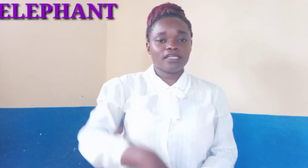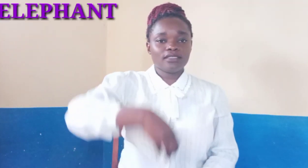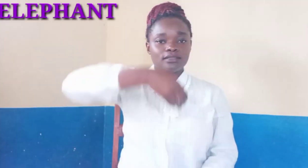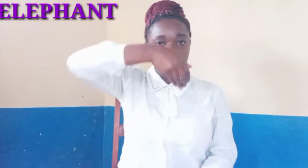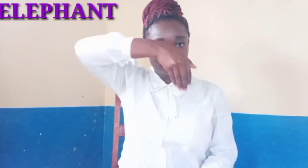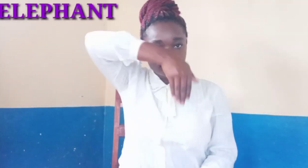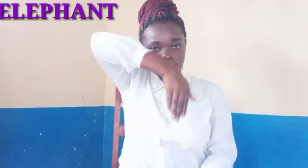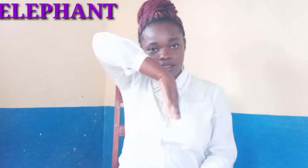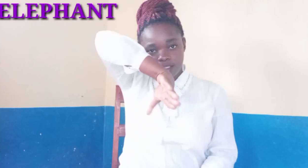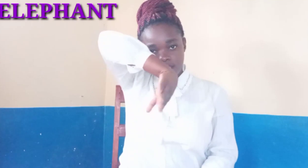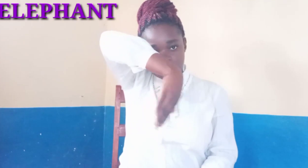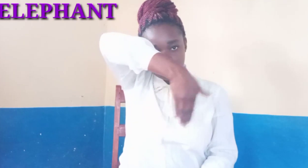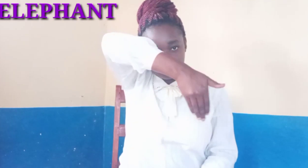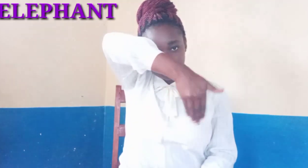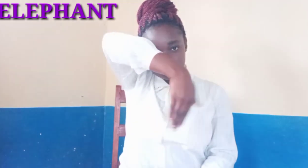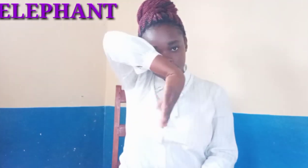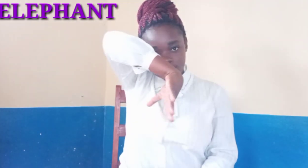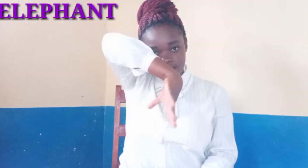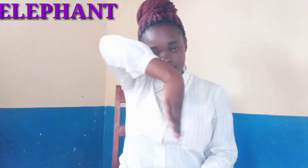elephant, elephant,